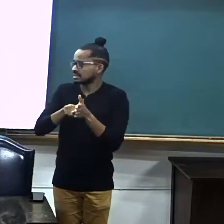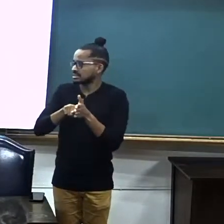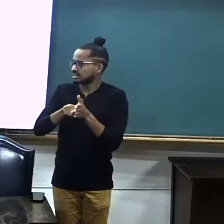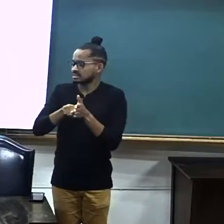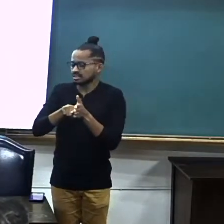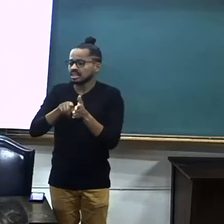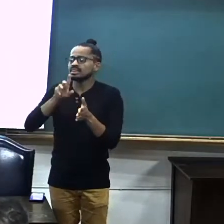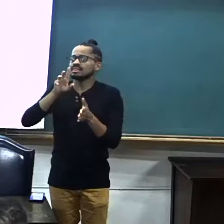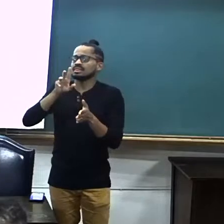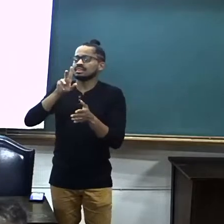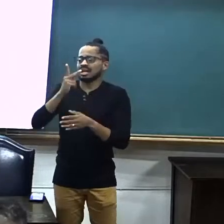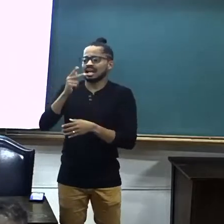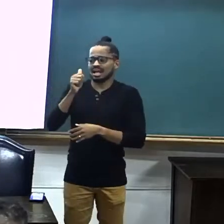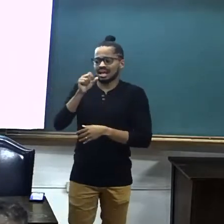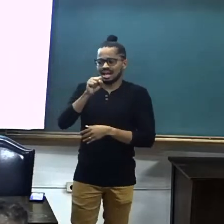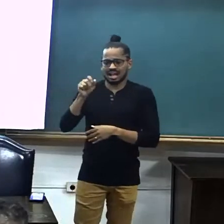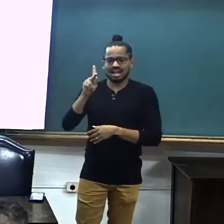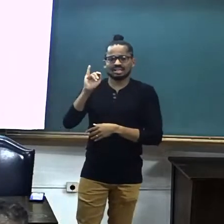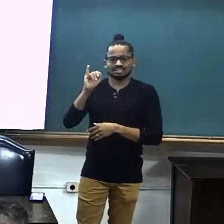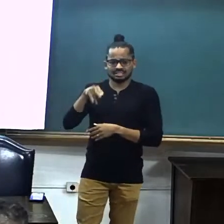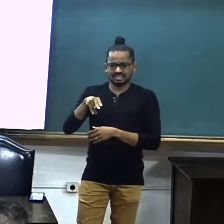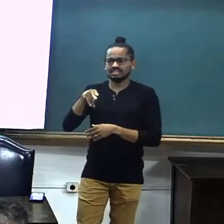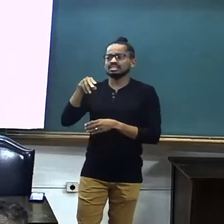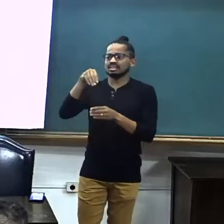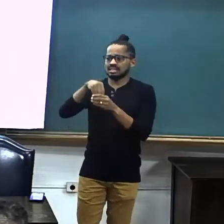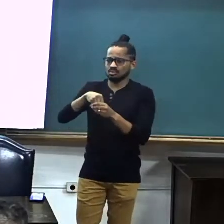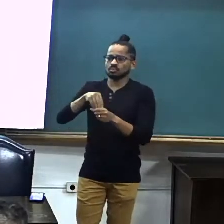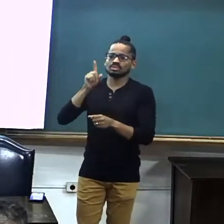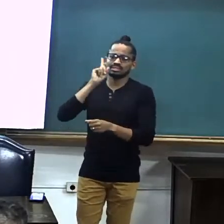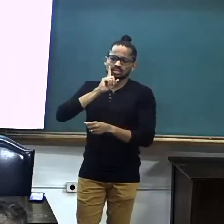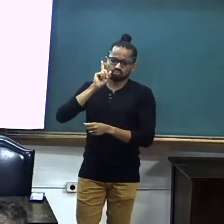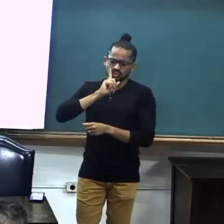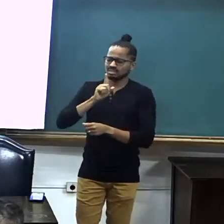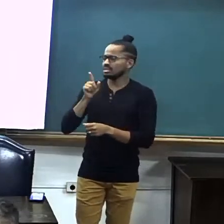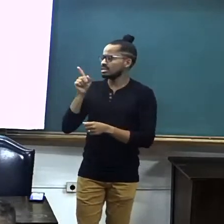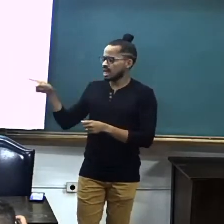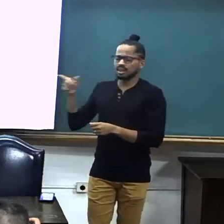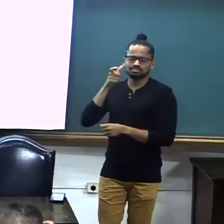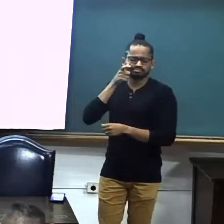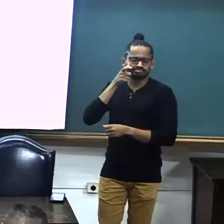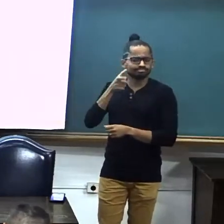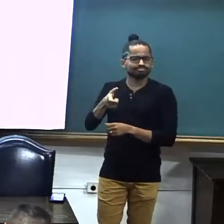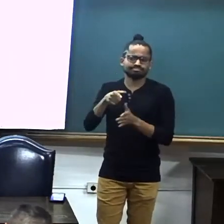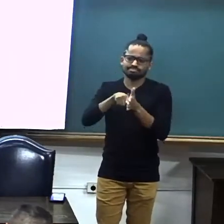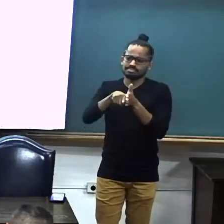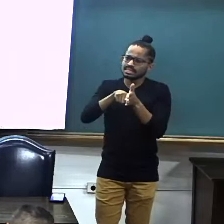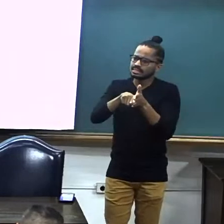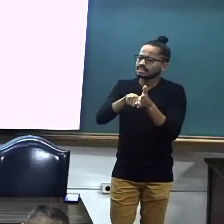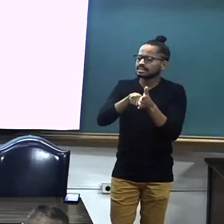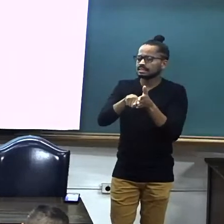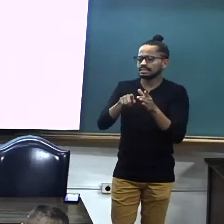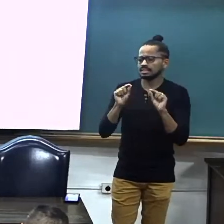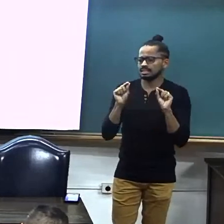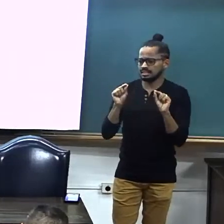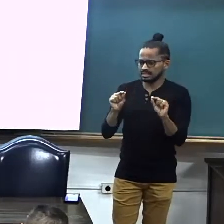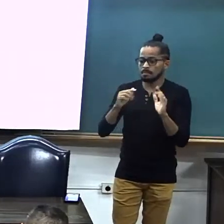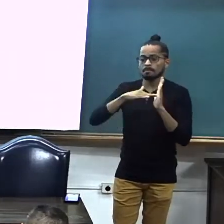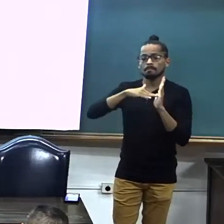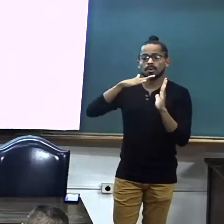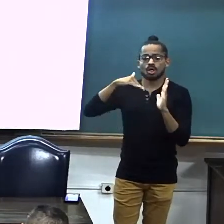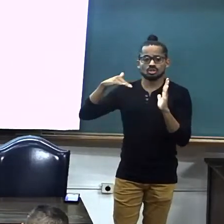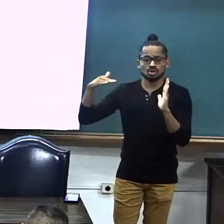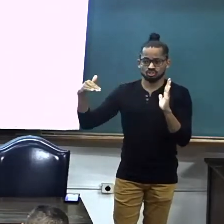the USA, and she is particularly interested in